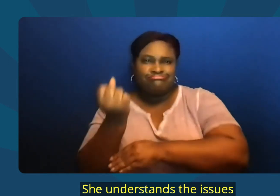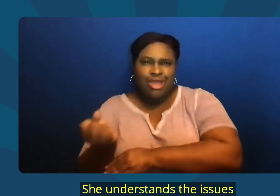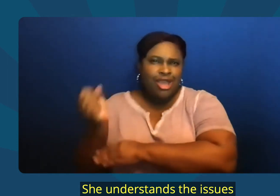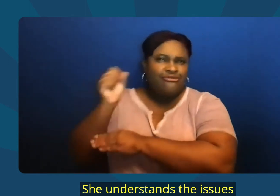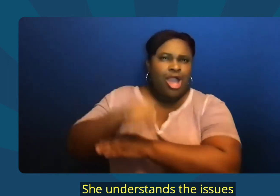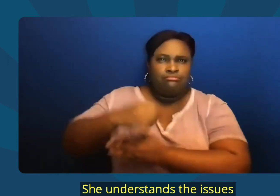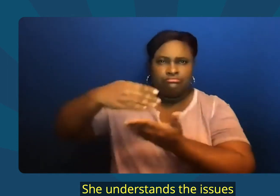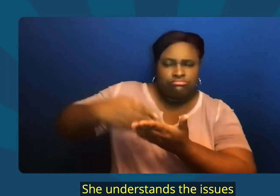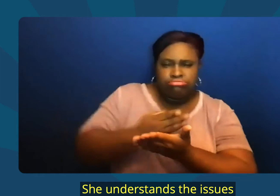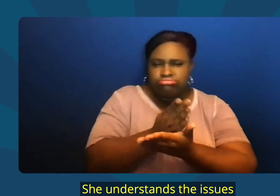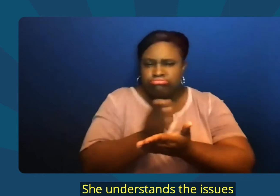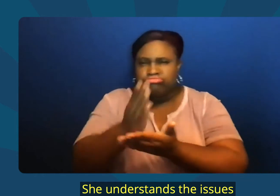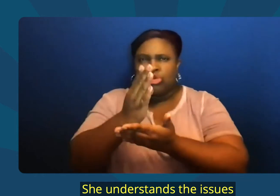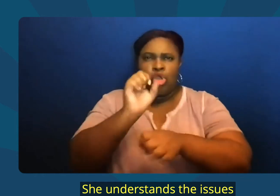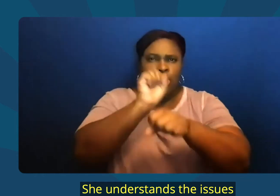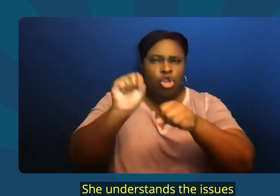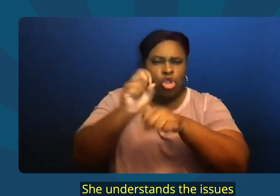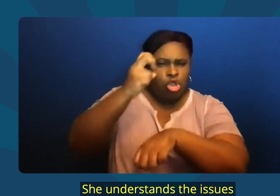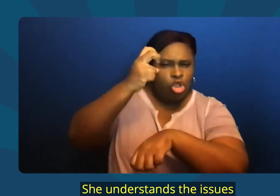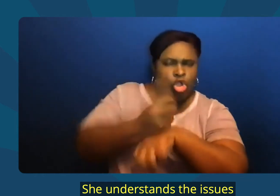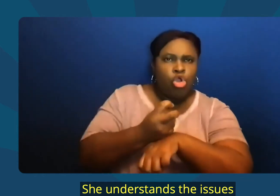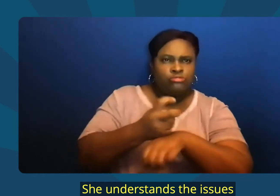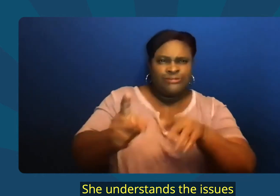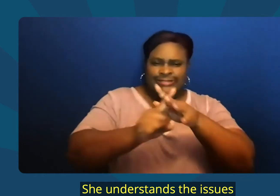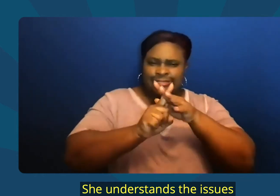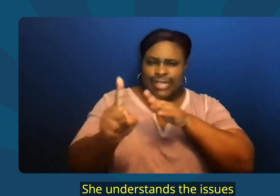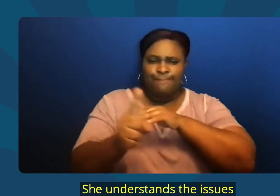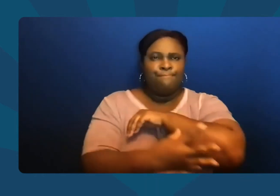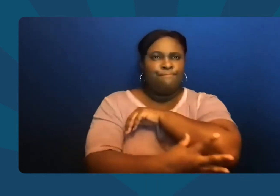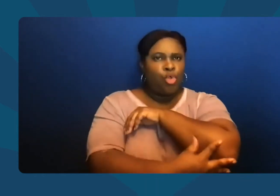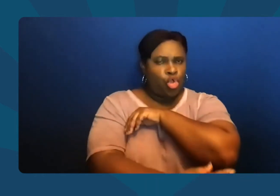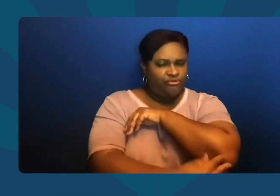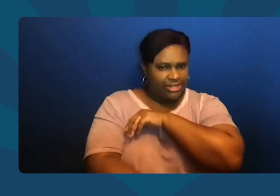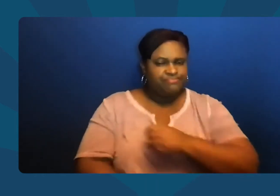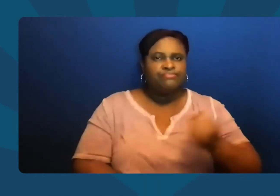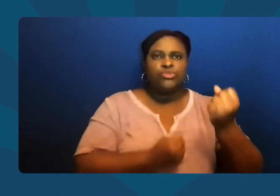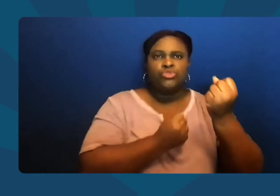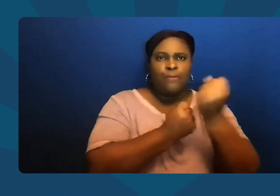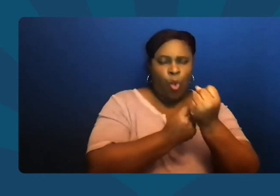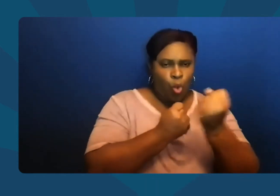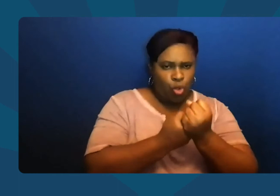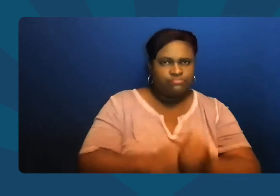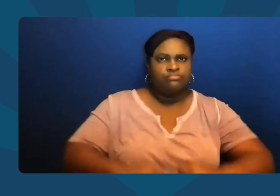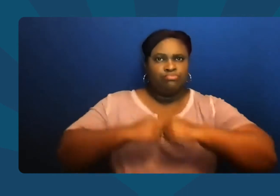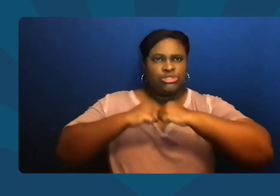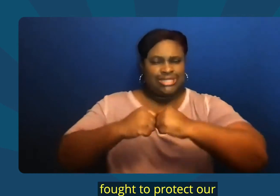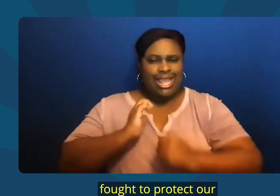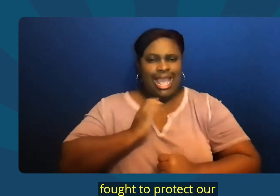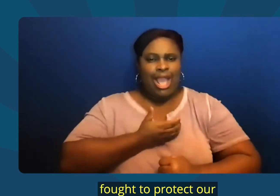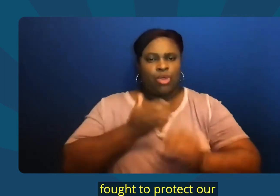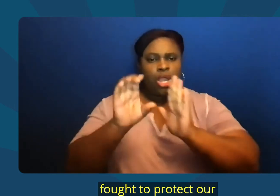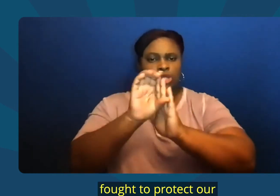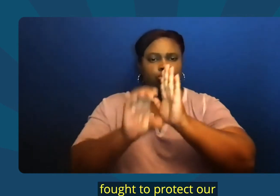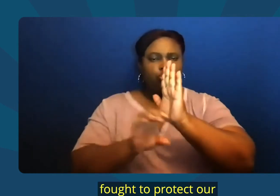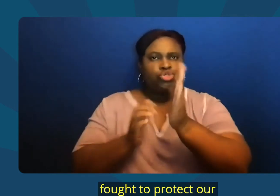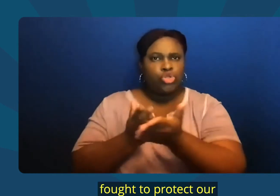She understands the issues because she's lived them. Joanna fought her way out of poverty, fought